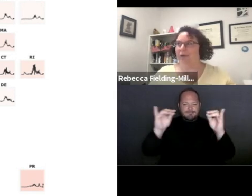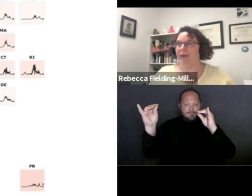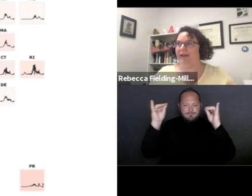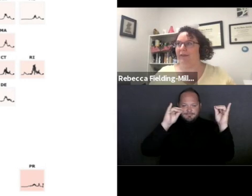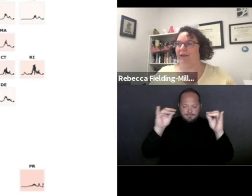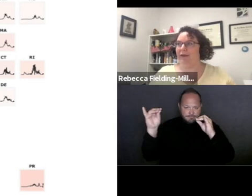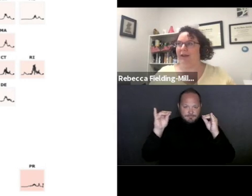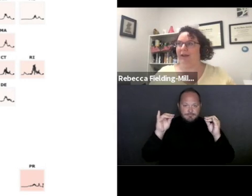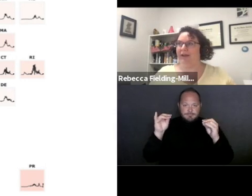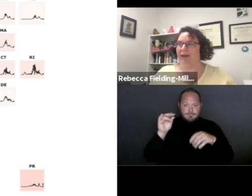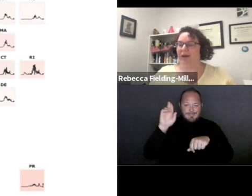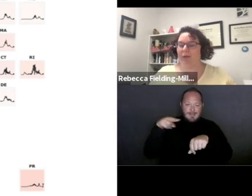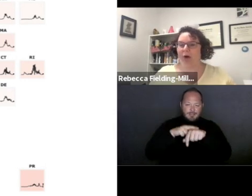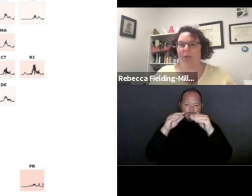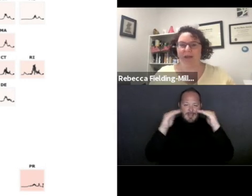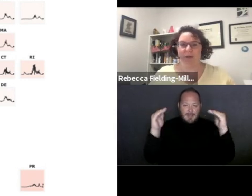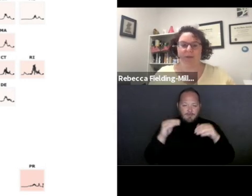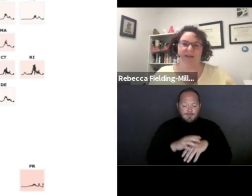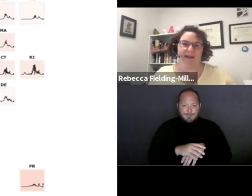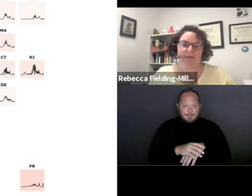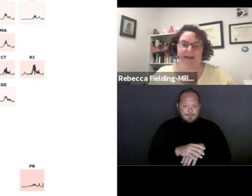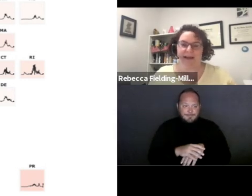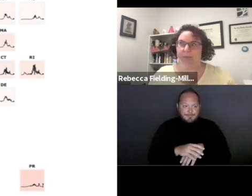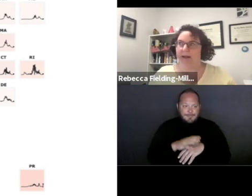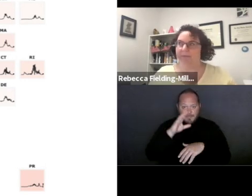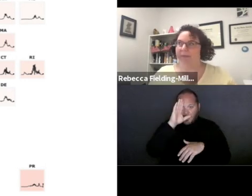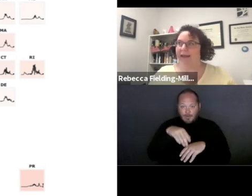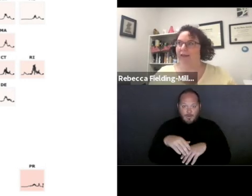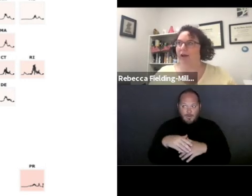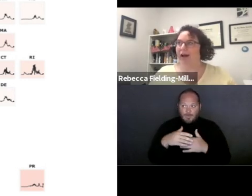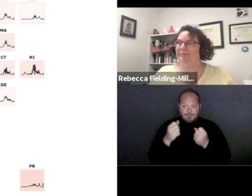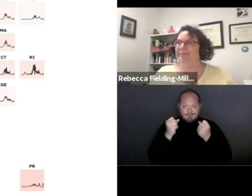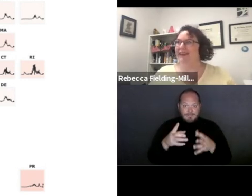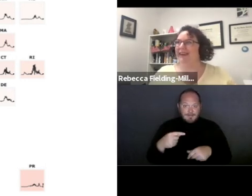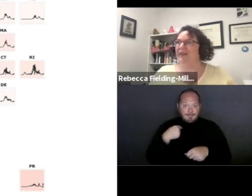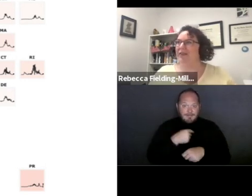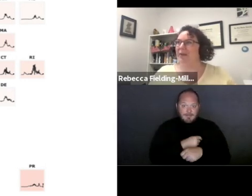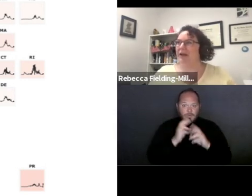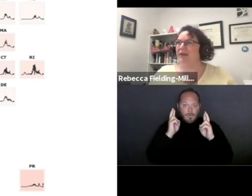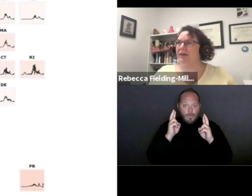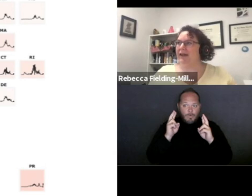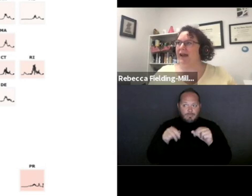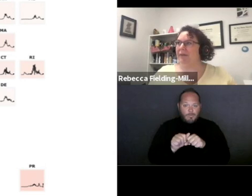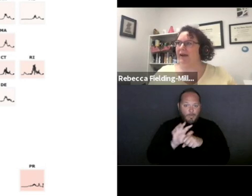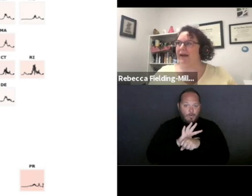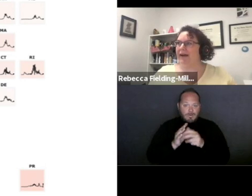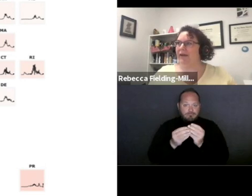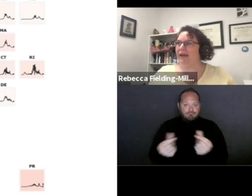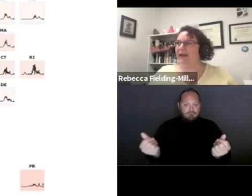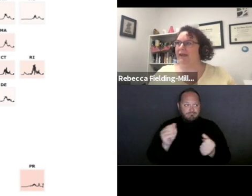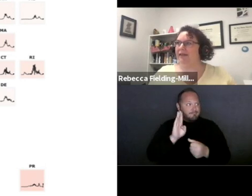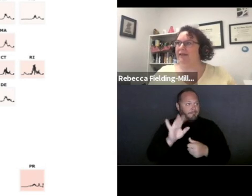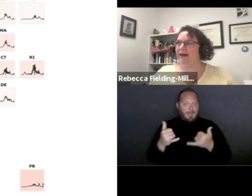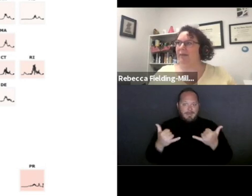some folks, myself included, were hoping we would be done by now, but I guess we're not. So what you're looking at right